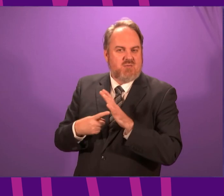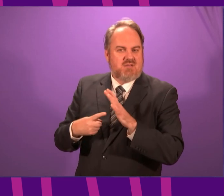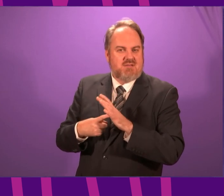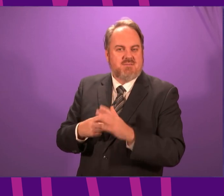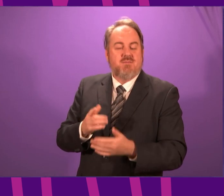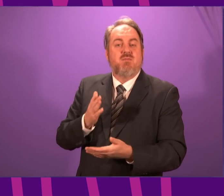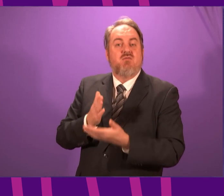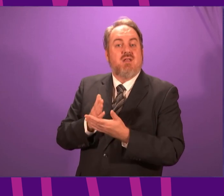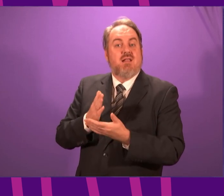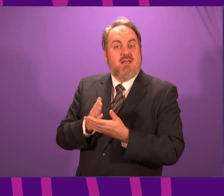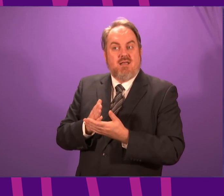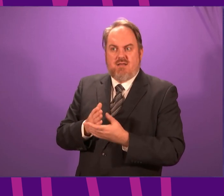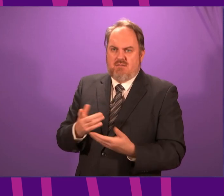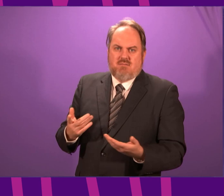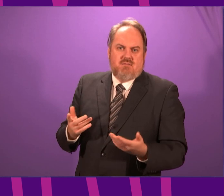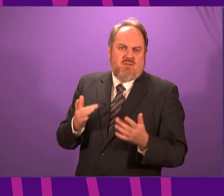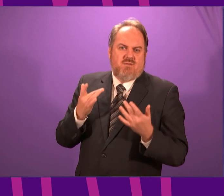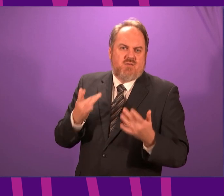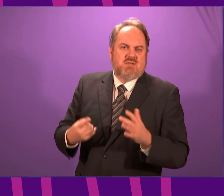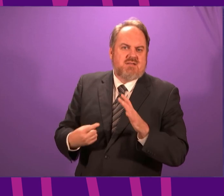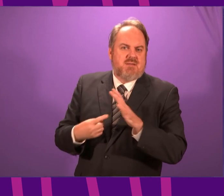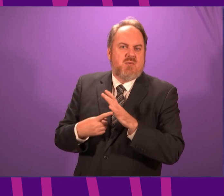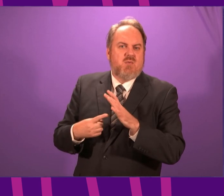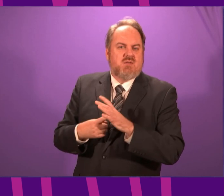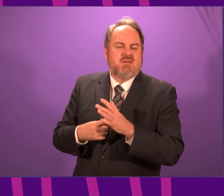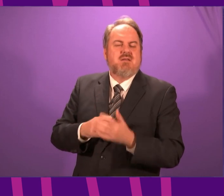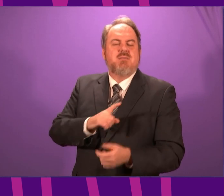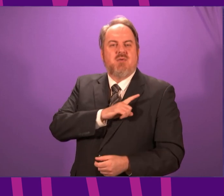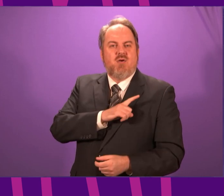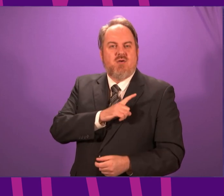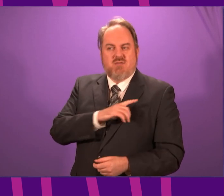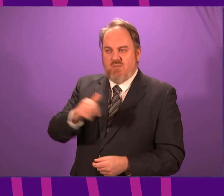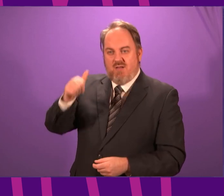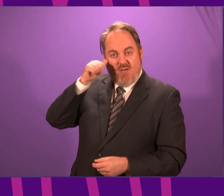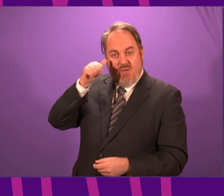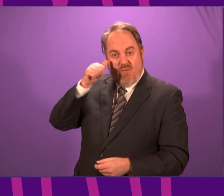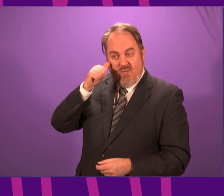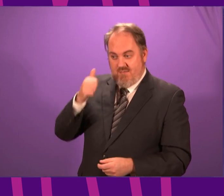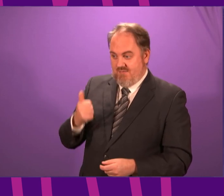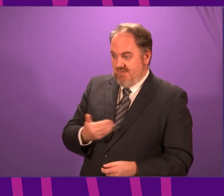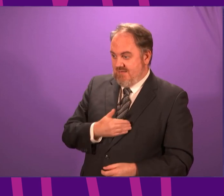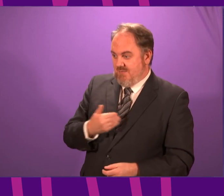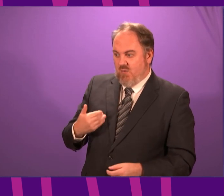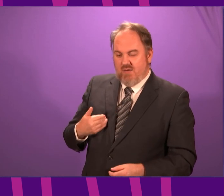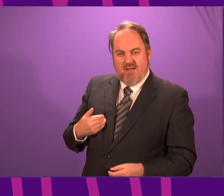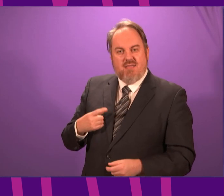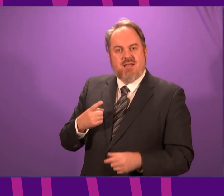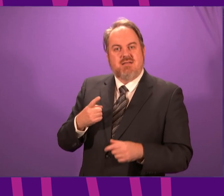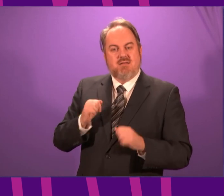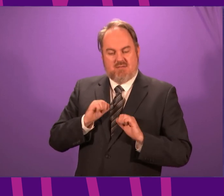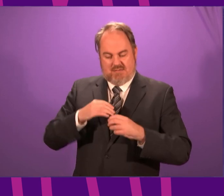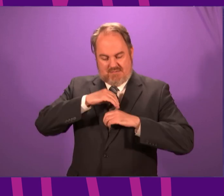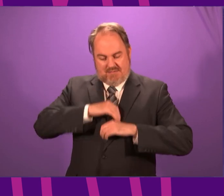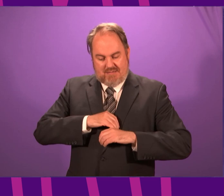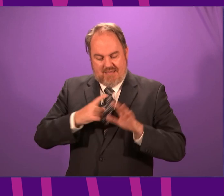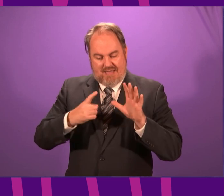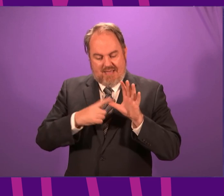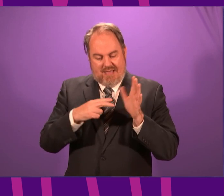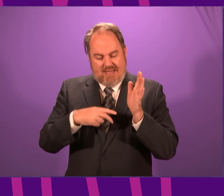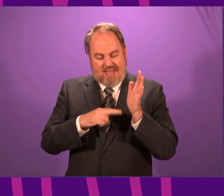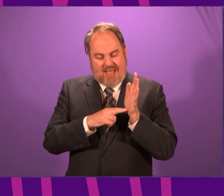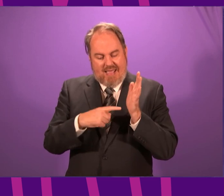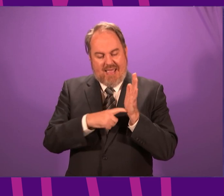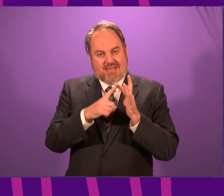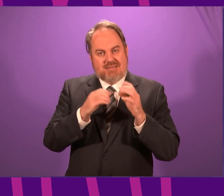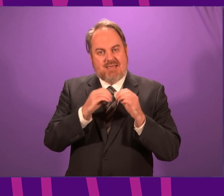that that is particularly important in light of the growing evidence, some of which we saw just this morning, that antibody immunity may not last